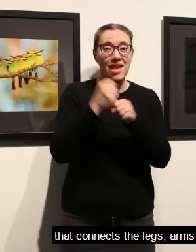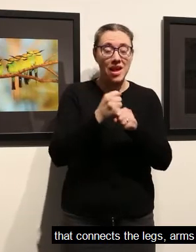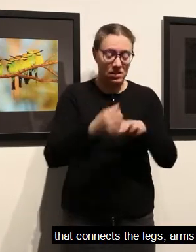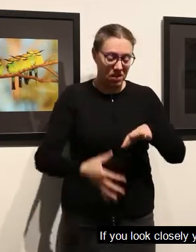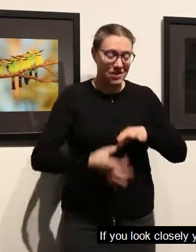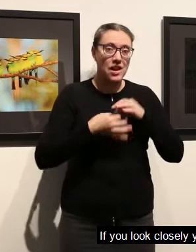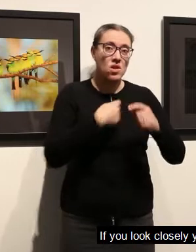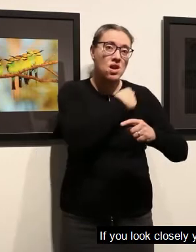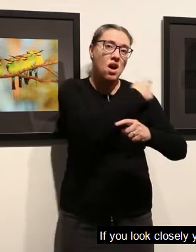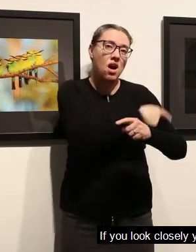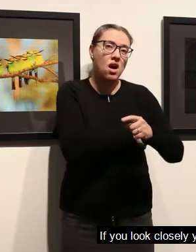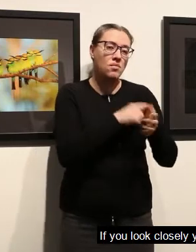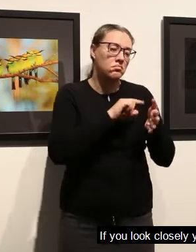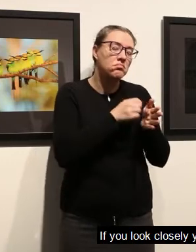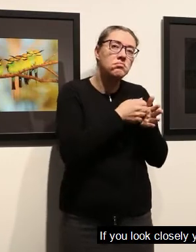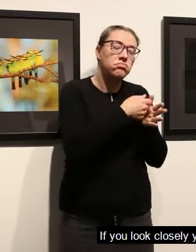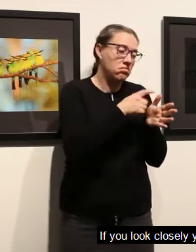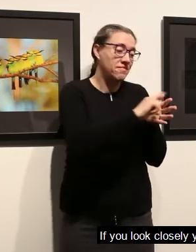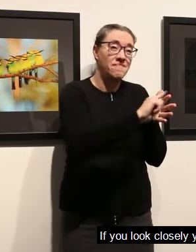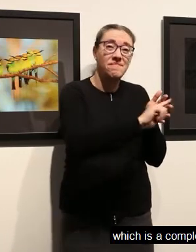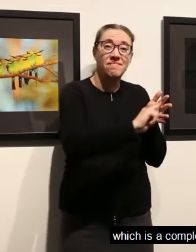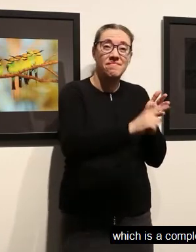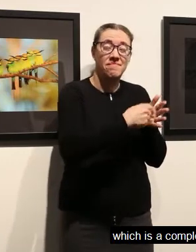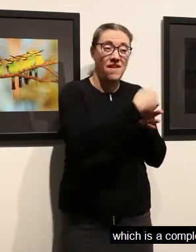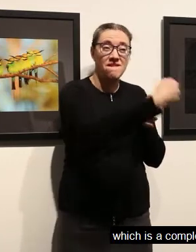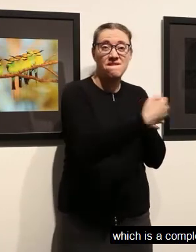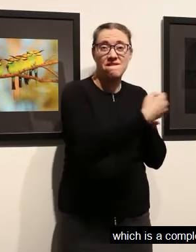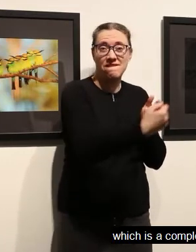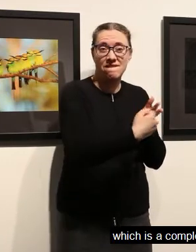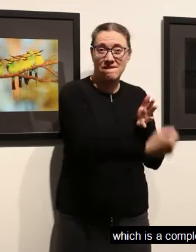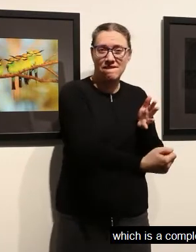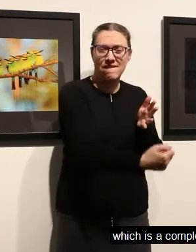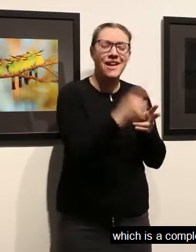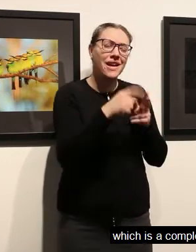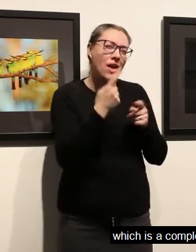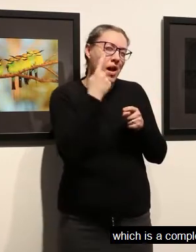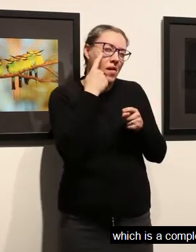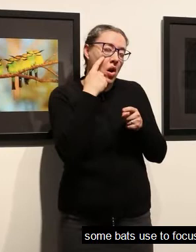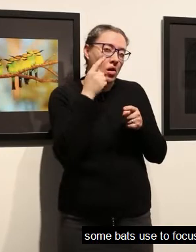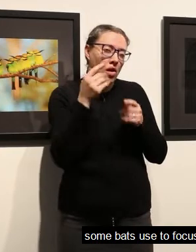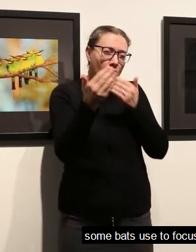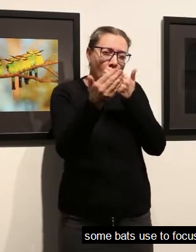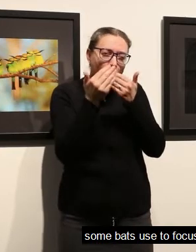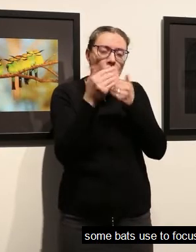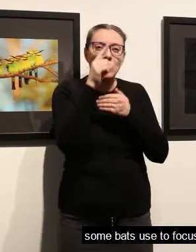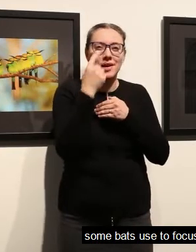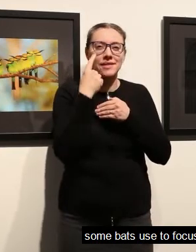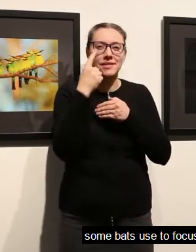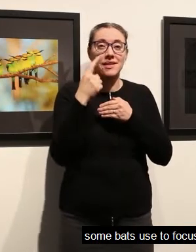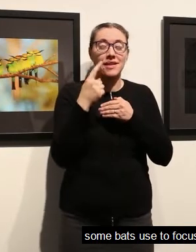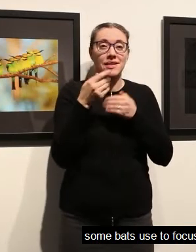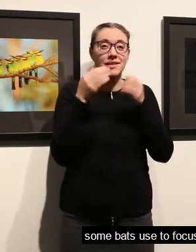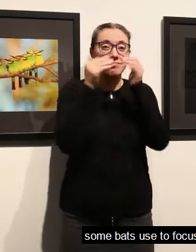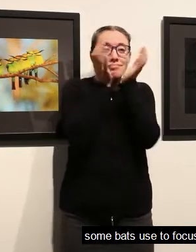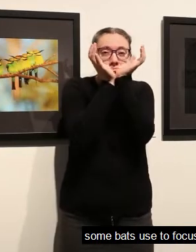fingers. If you look closely, you can see a nose leaf, which is a complex disc-like structure some bats use to focus